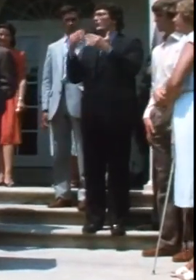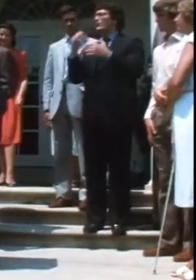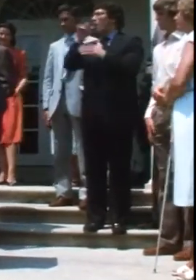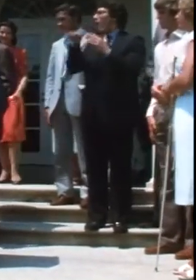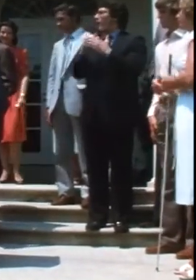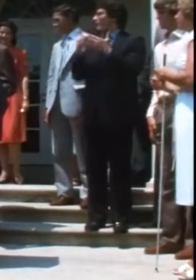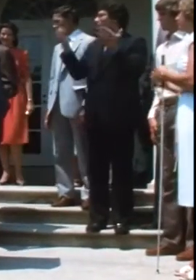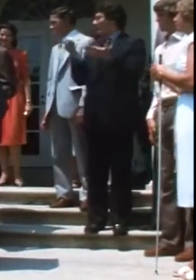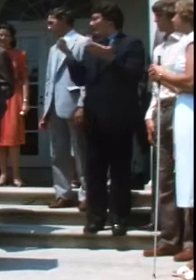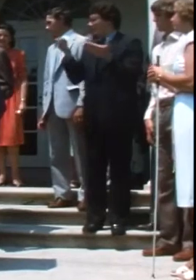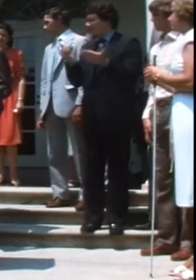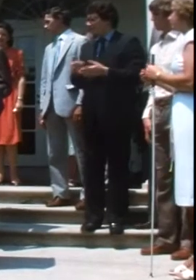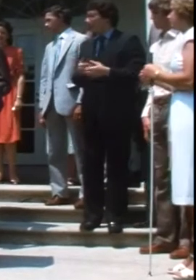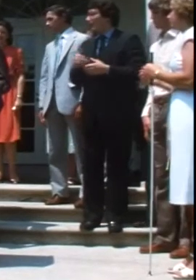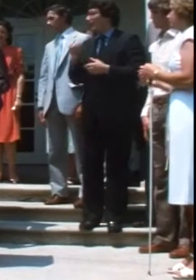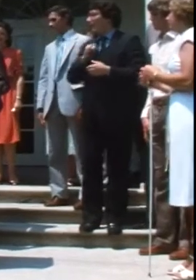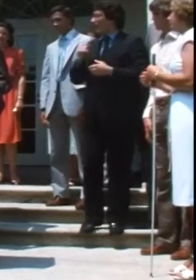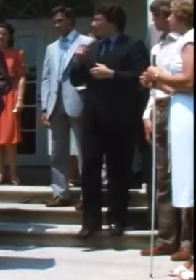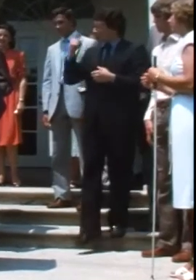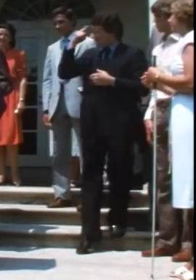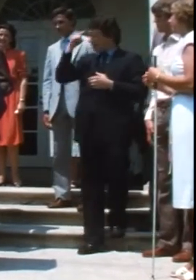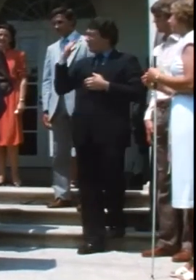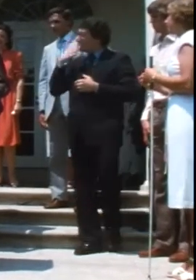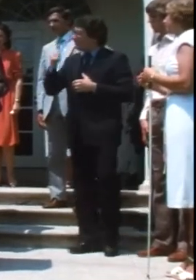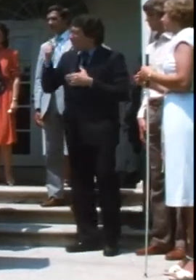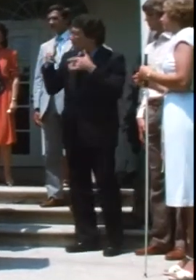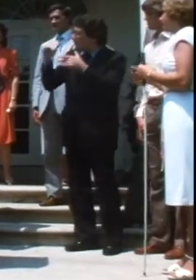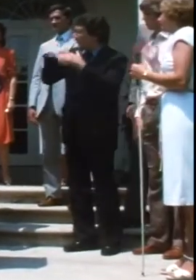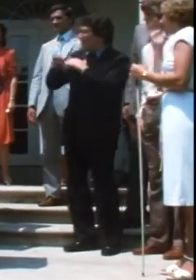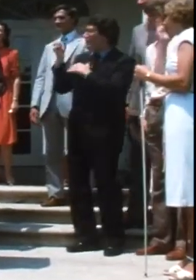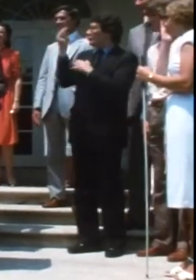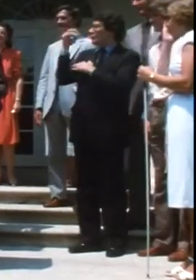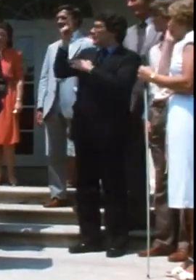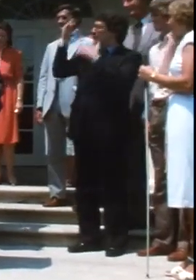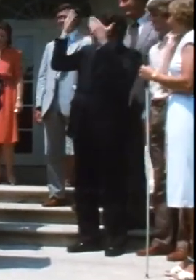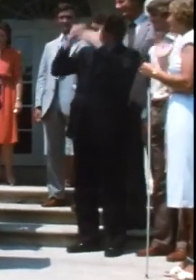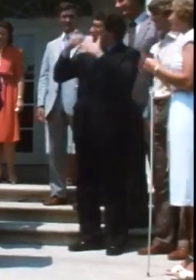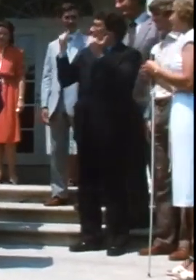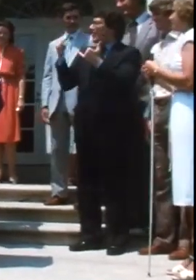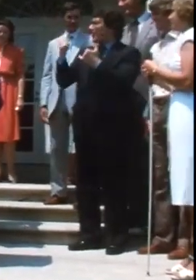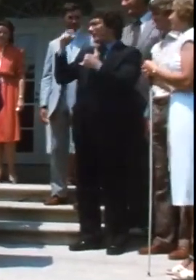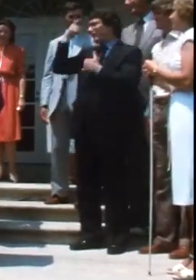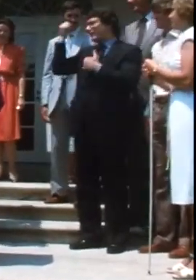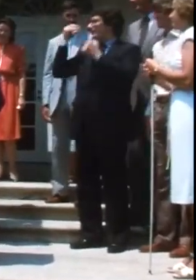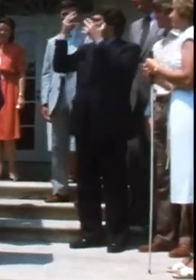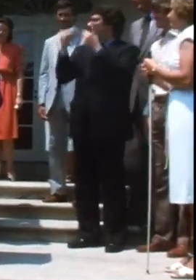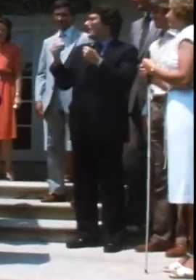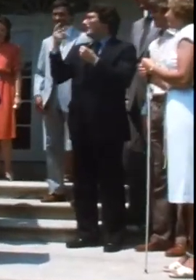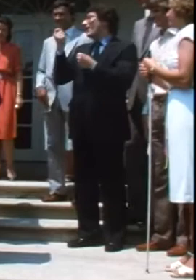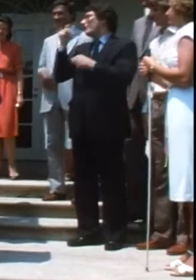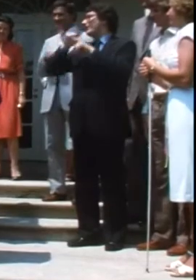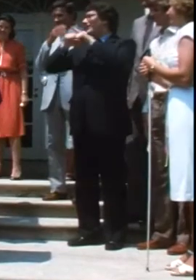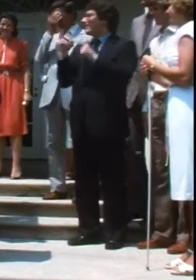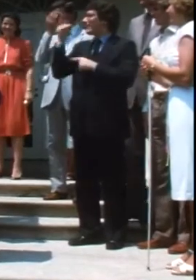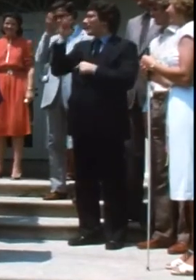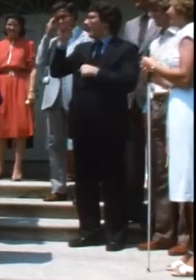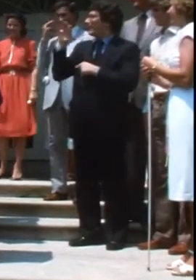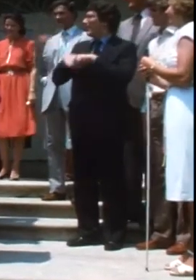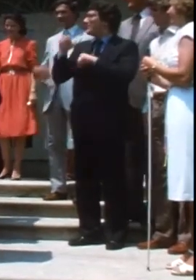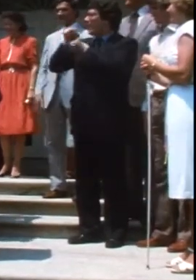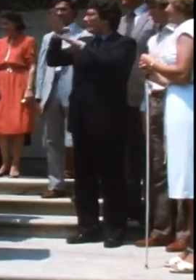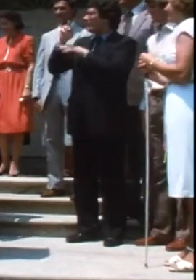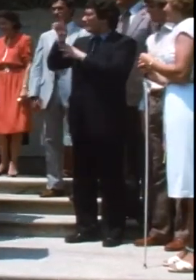Thank you all for being here. I think I better let you get into some shade now. This warm day. Slightly different climate than Mount